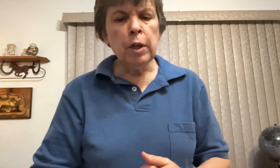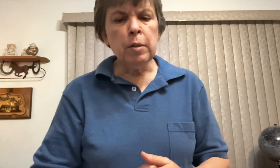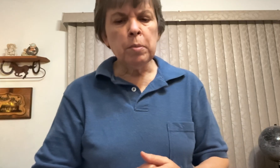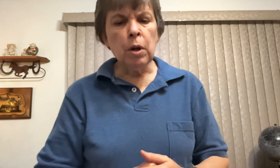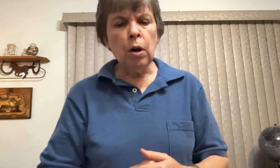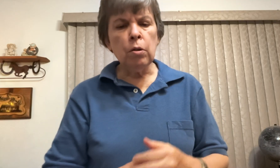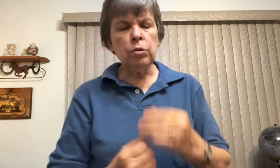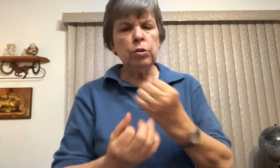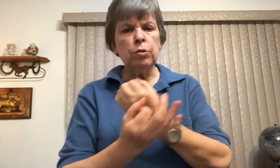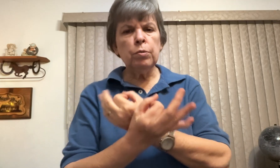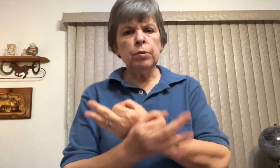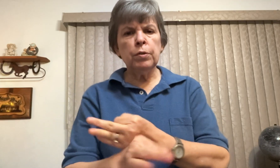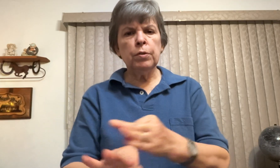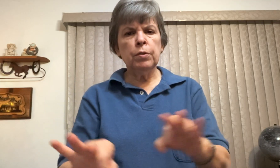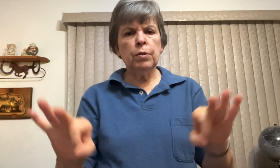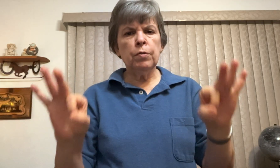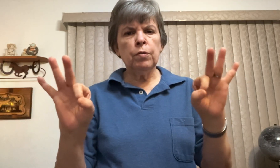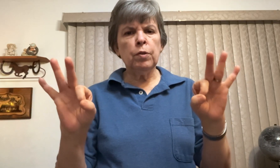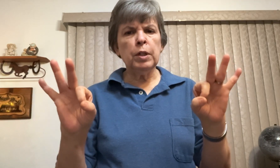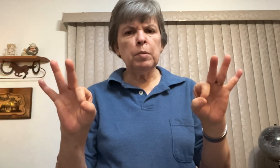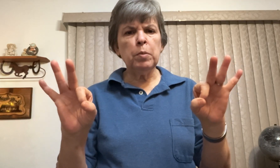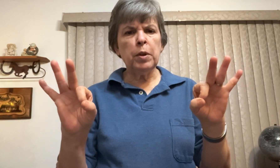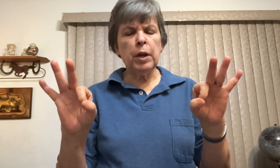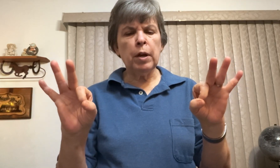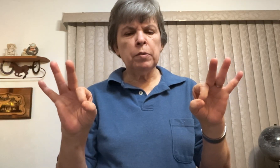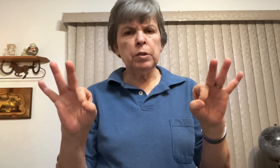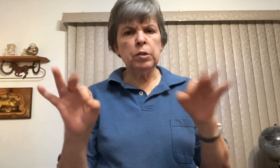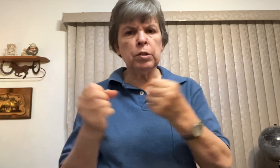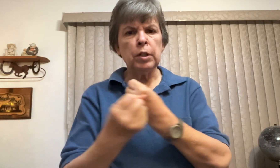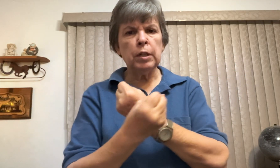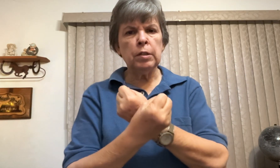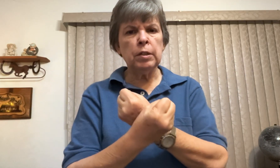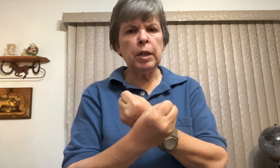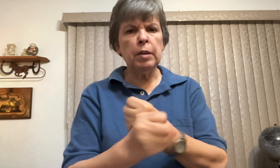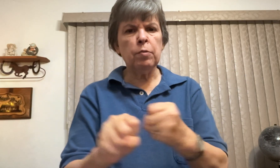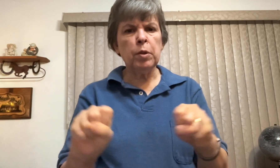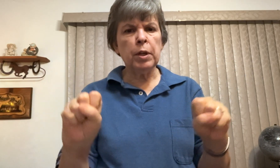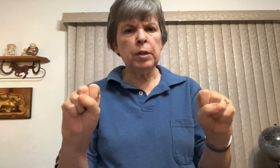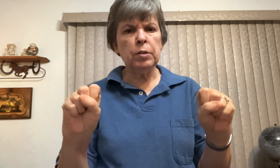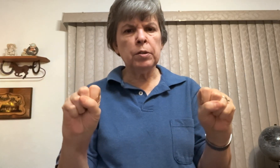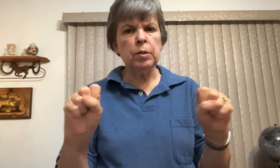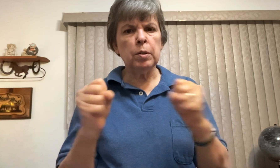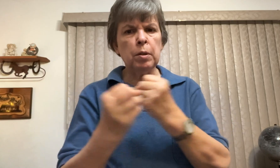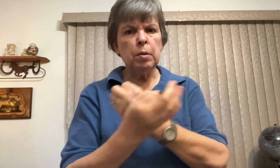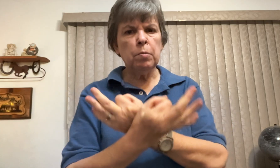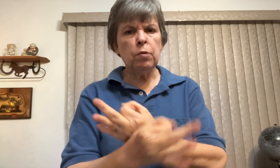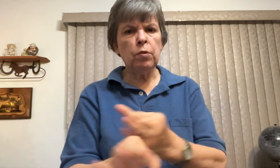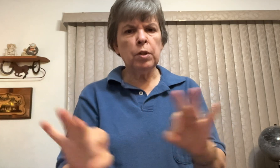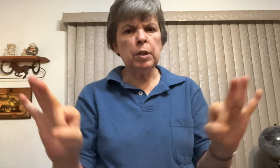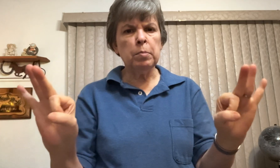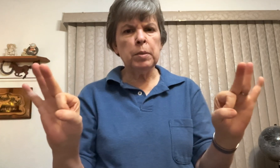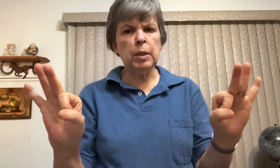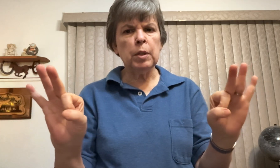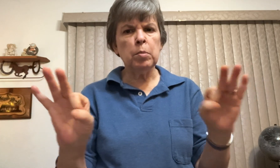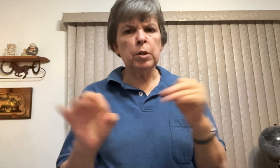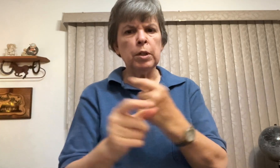Freedom calls you. Freedom with F's. It's just like save with S's. Freedom. Liberty is